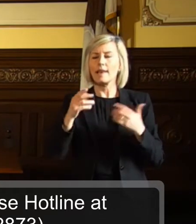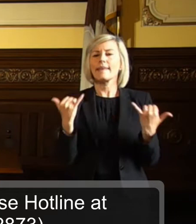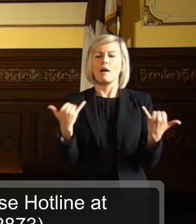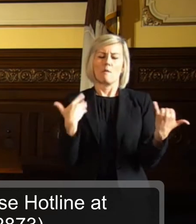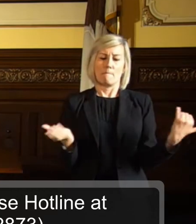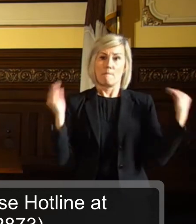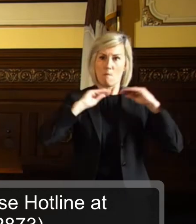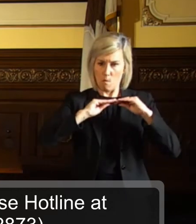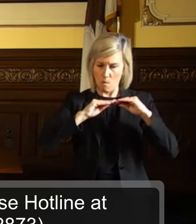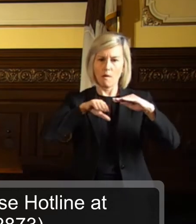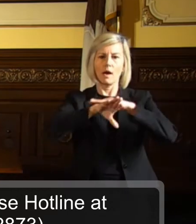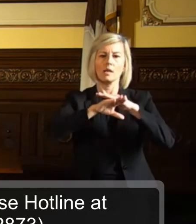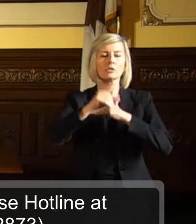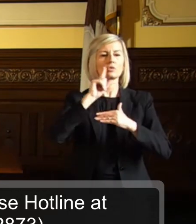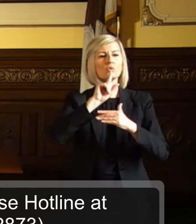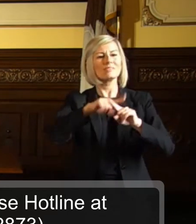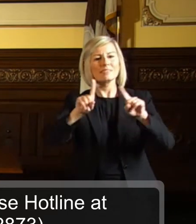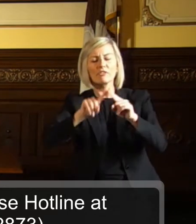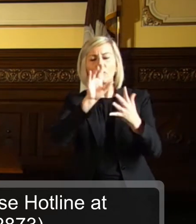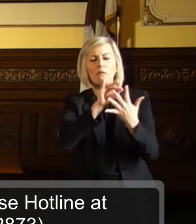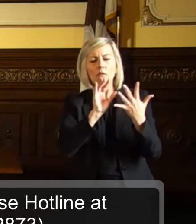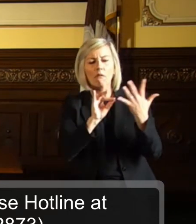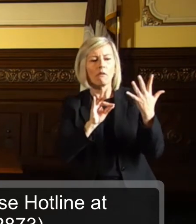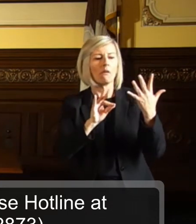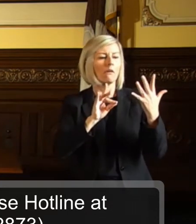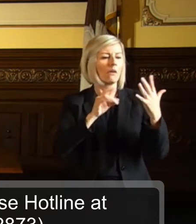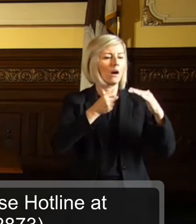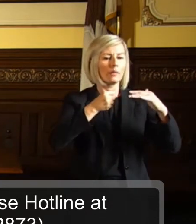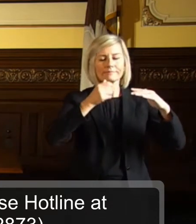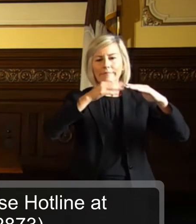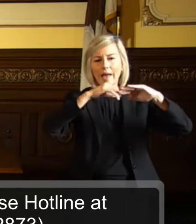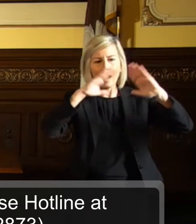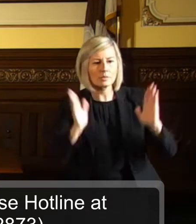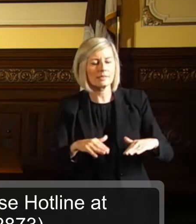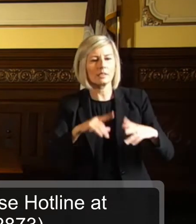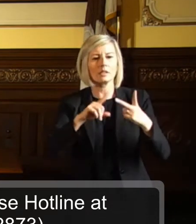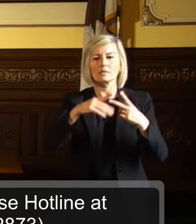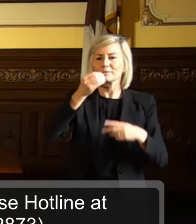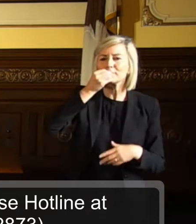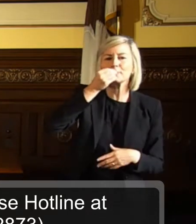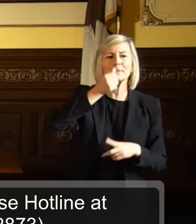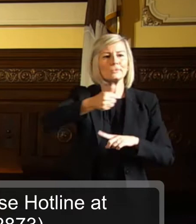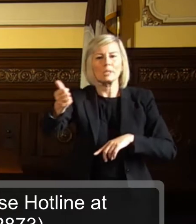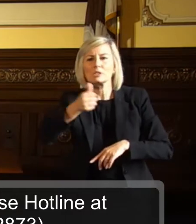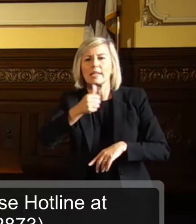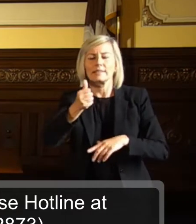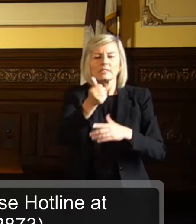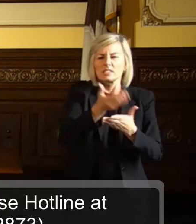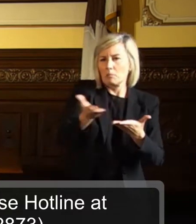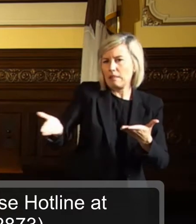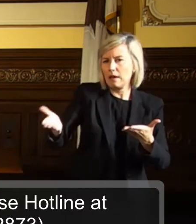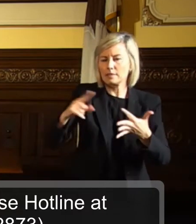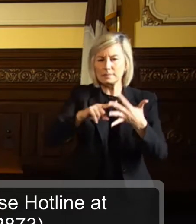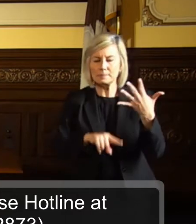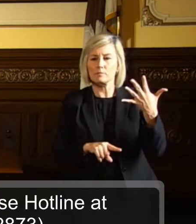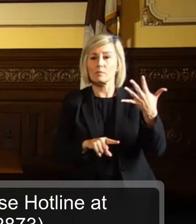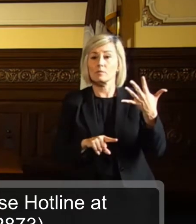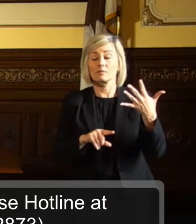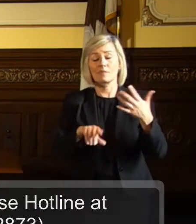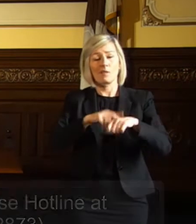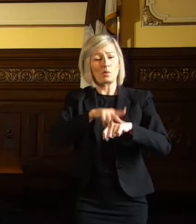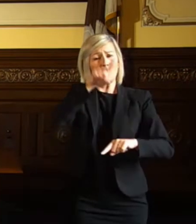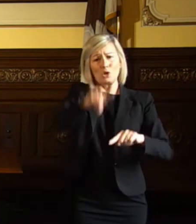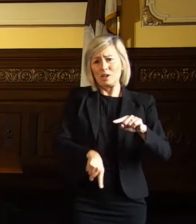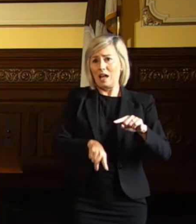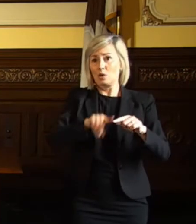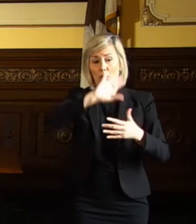access to alternative housing initiatives, transportation assistance, food, and supplies. Of course, we couldn't do this